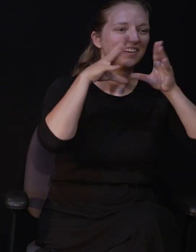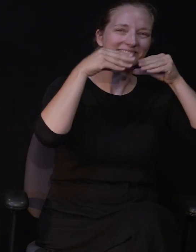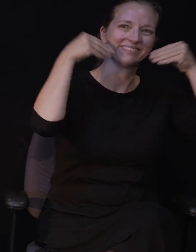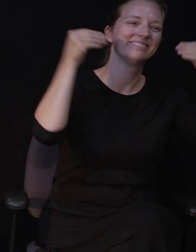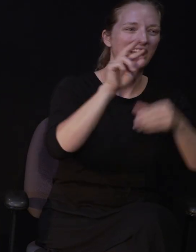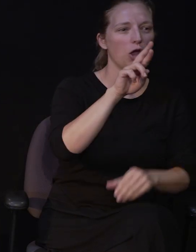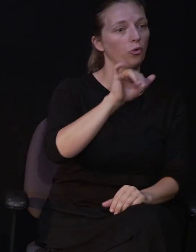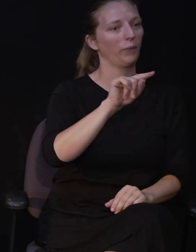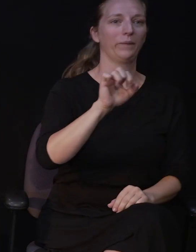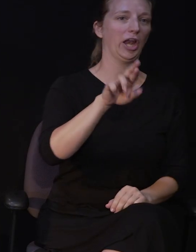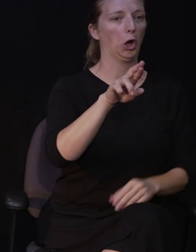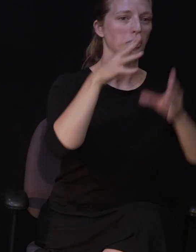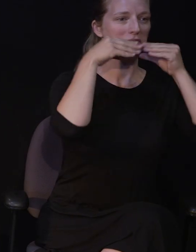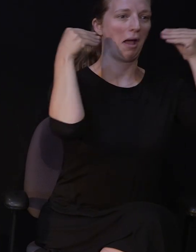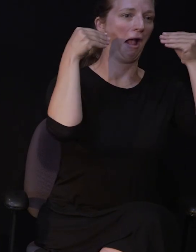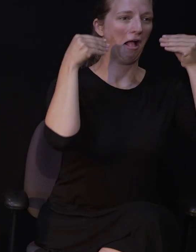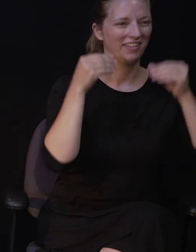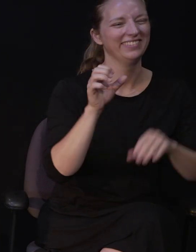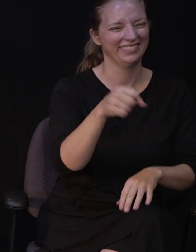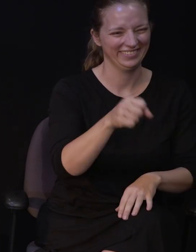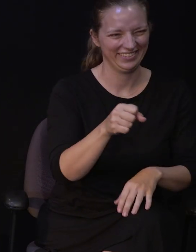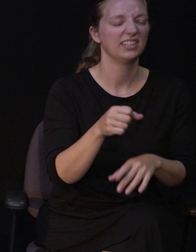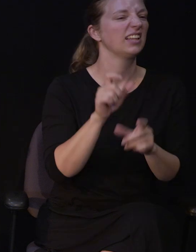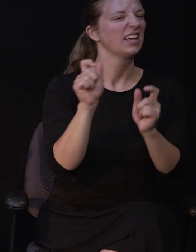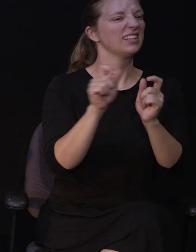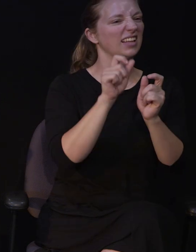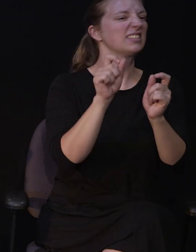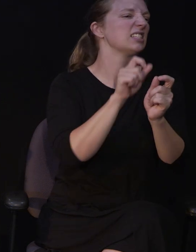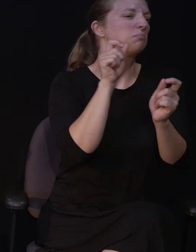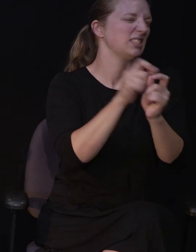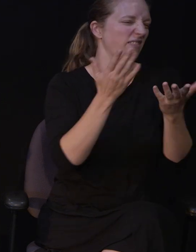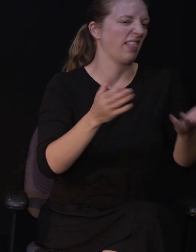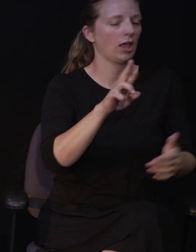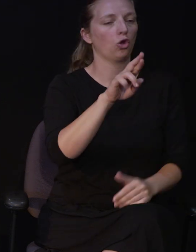Ritter smile. You do, and it is a specific thing. Yeah, and so that makes me happy.